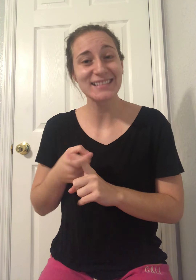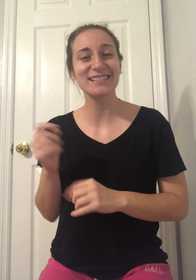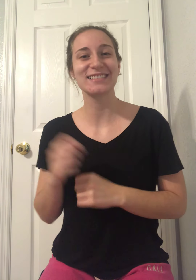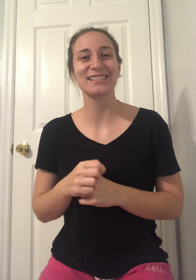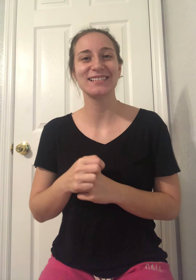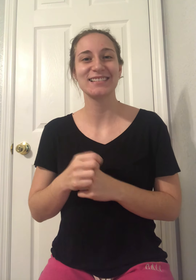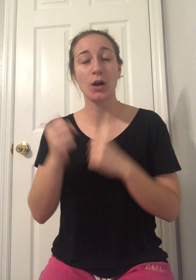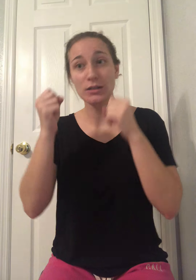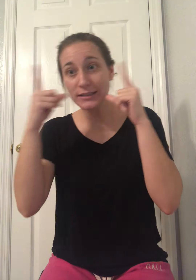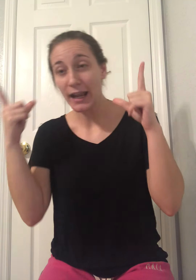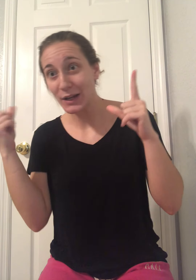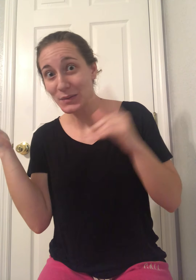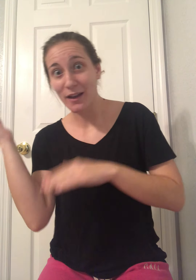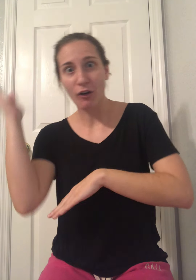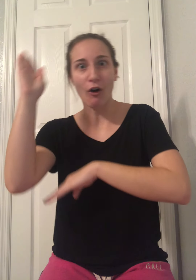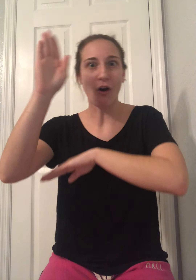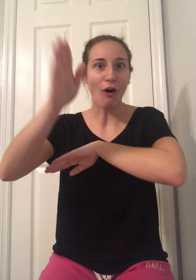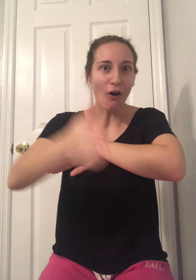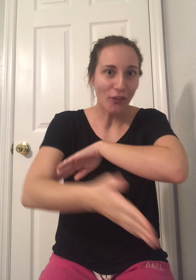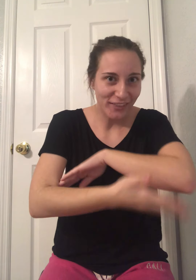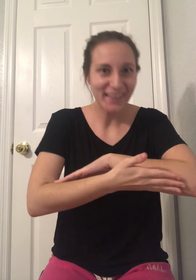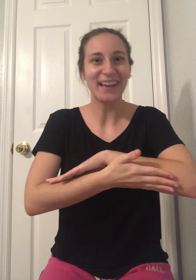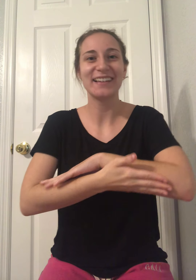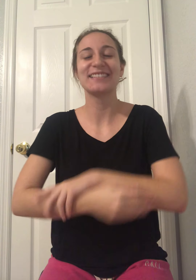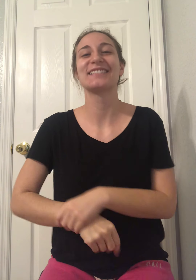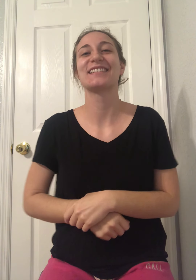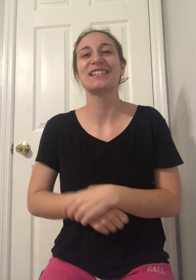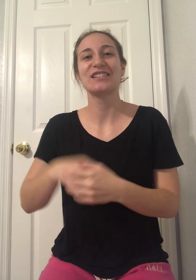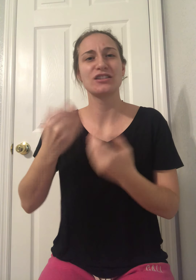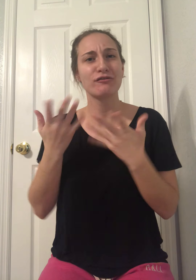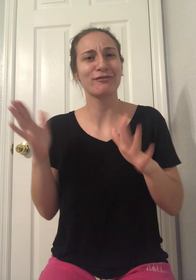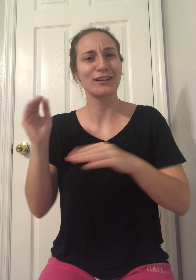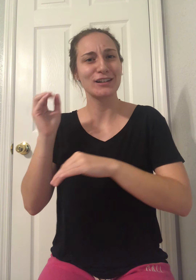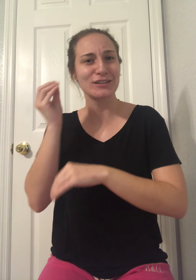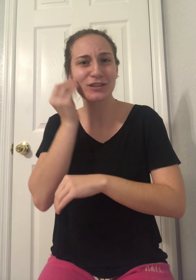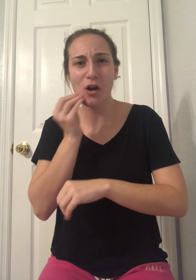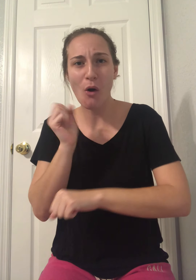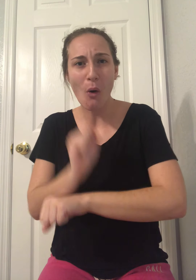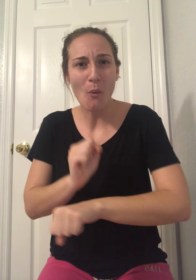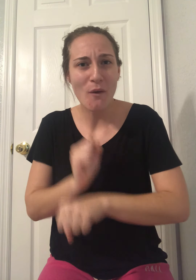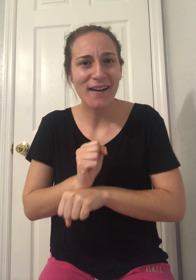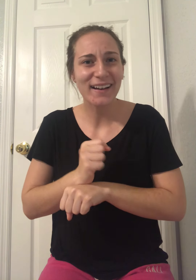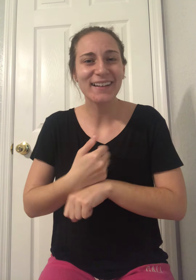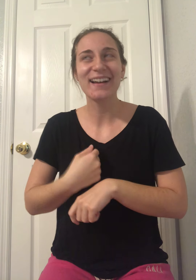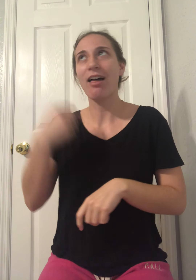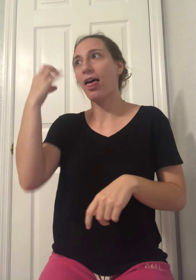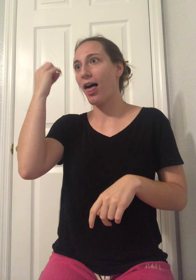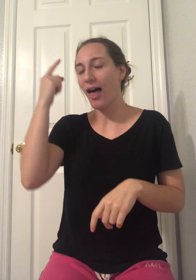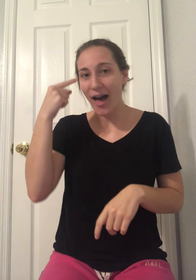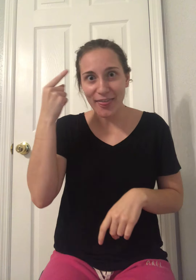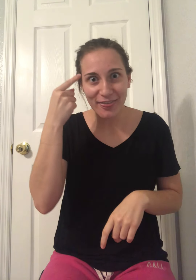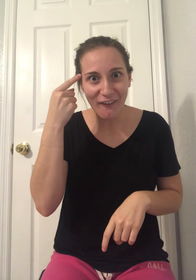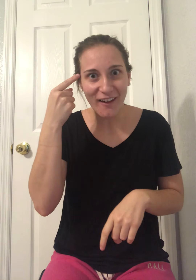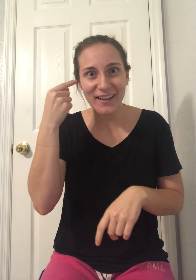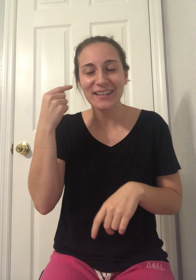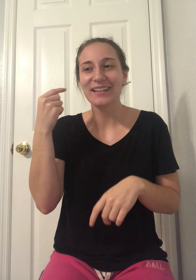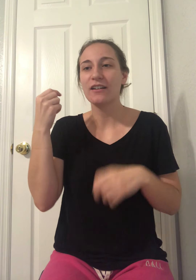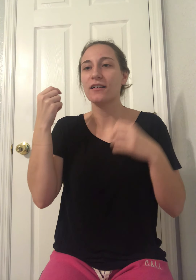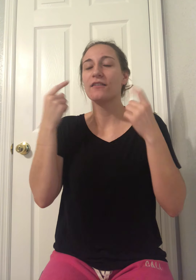remember thinking, the toughest days of my life are finally over. But to my surprise, there